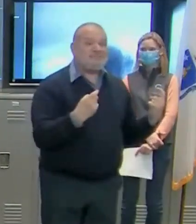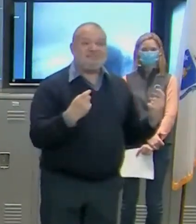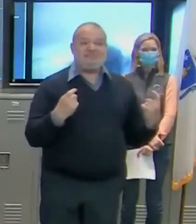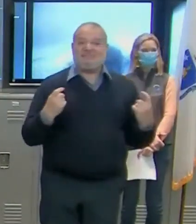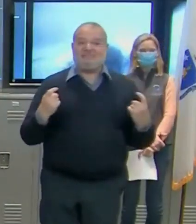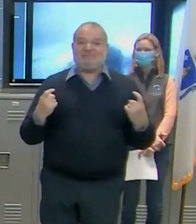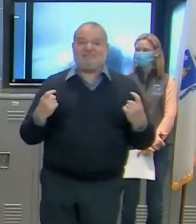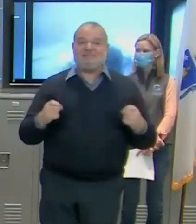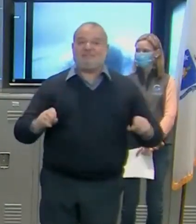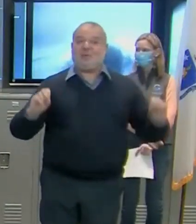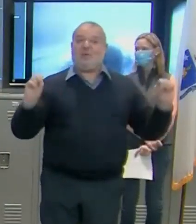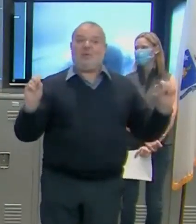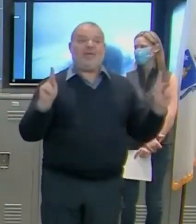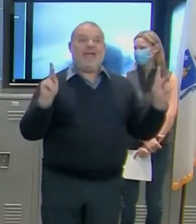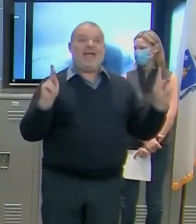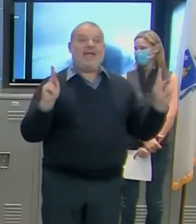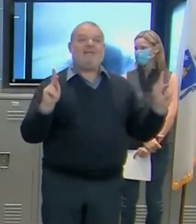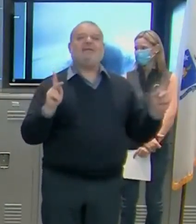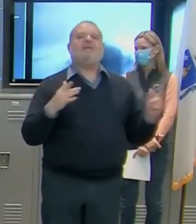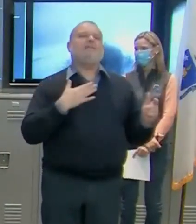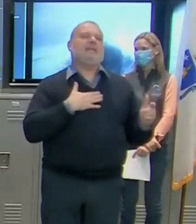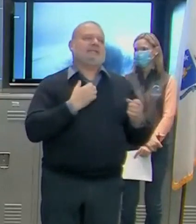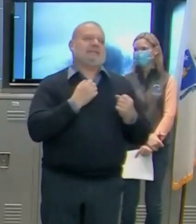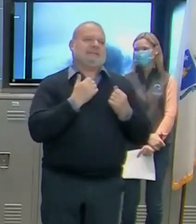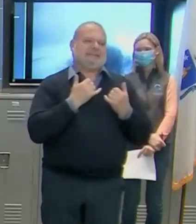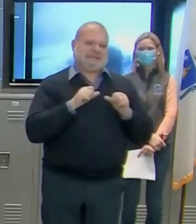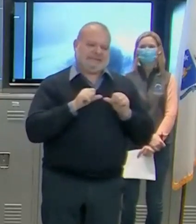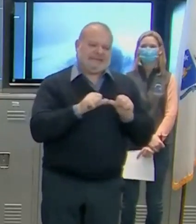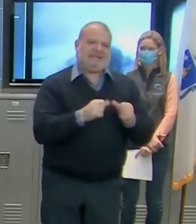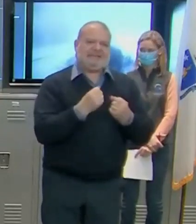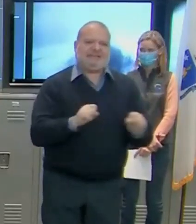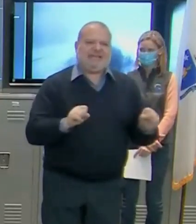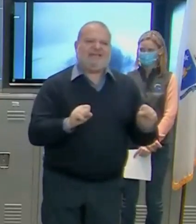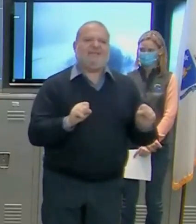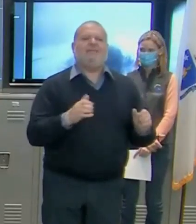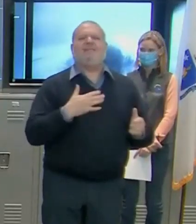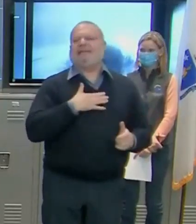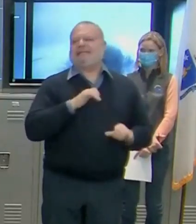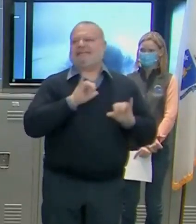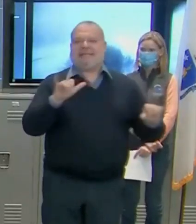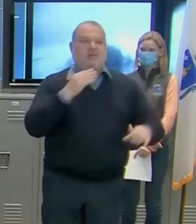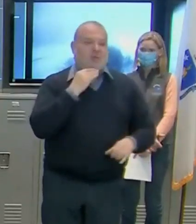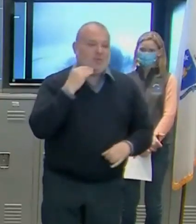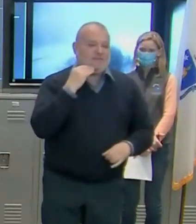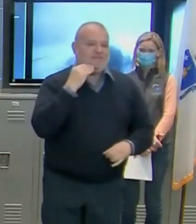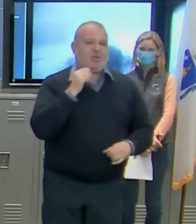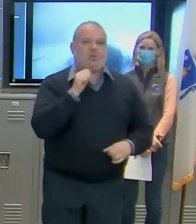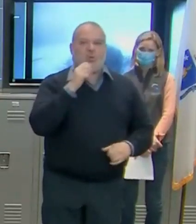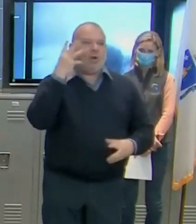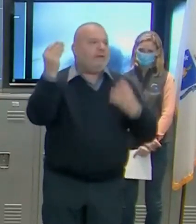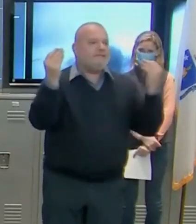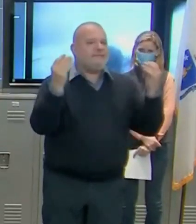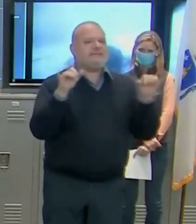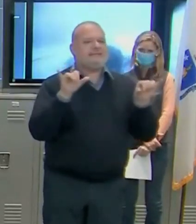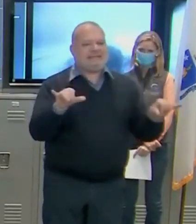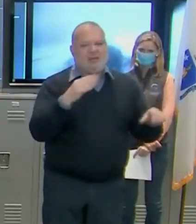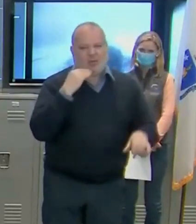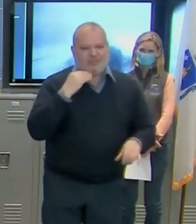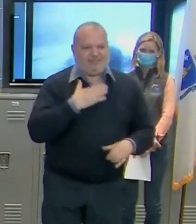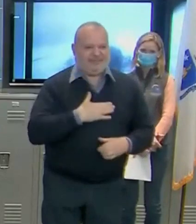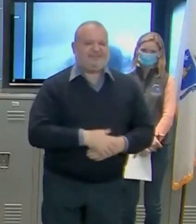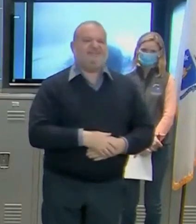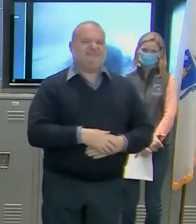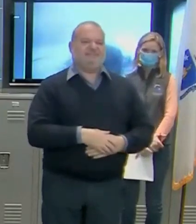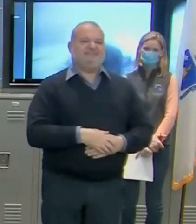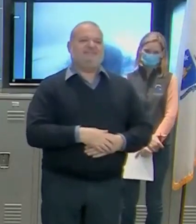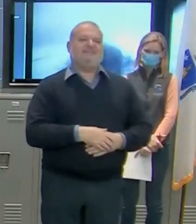Okay, folks, stay safe. If you can stay inside, stay inside. But most importantly, thank you very much for giving all of